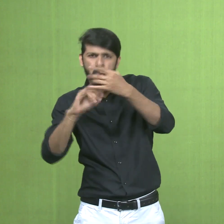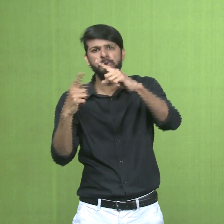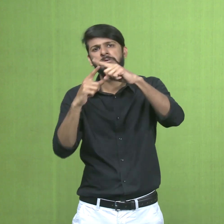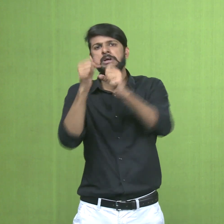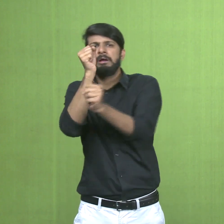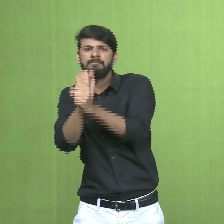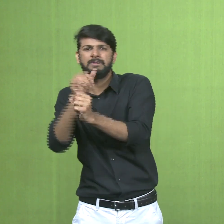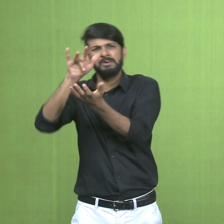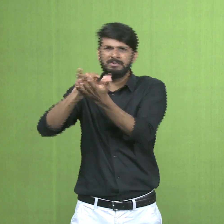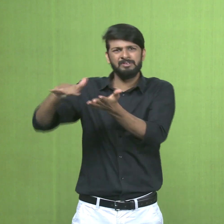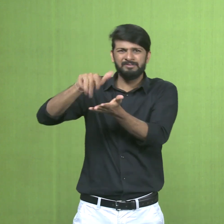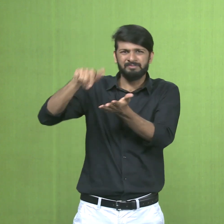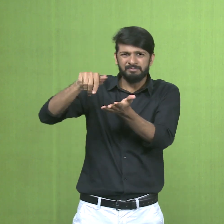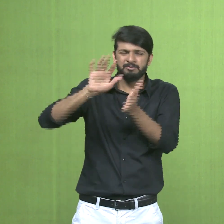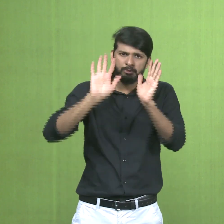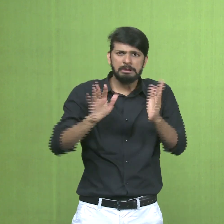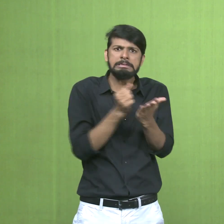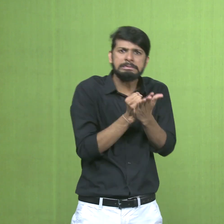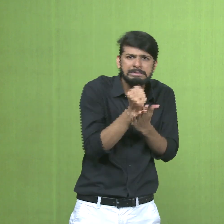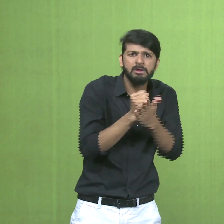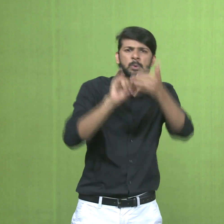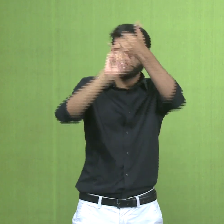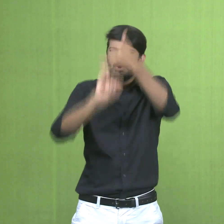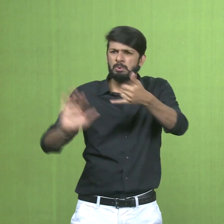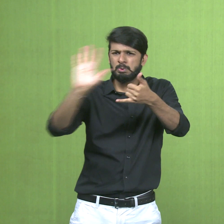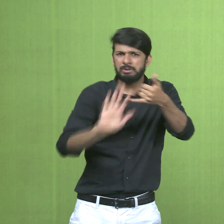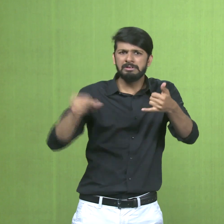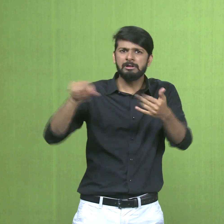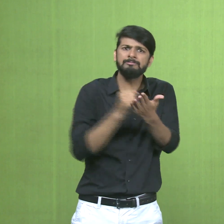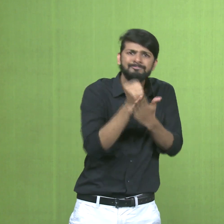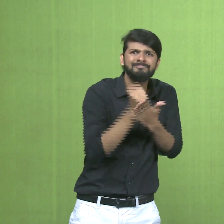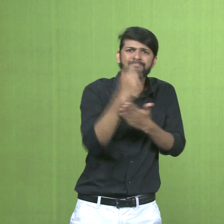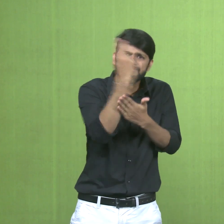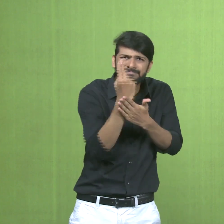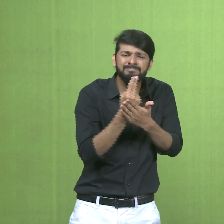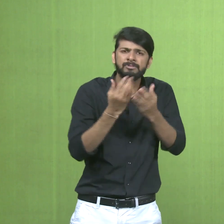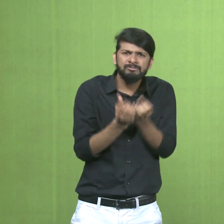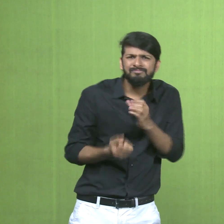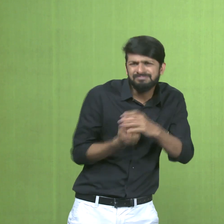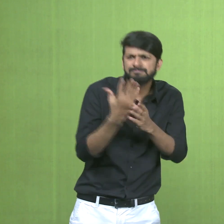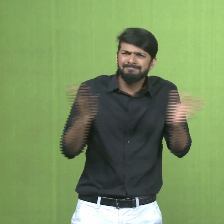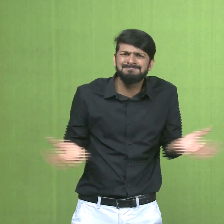Prominent places which practice kalamkari are Andhra Pradesh and